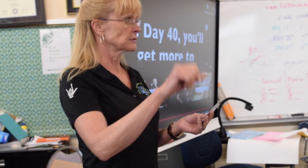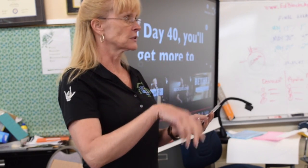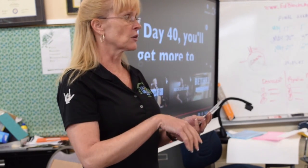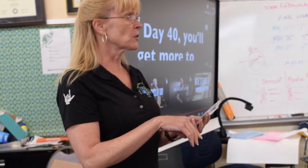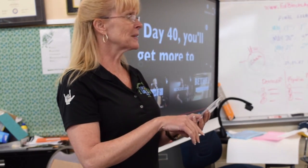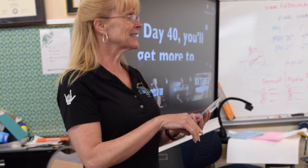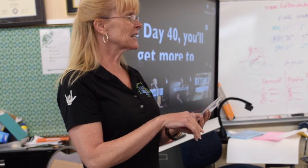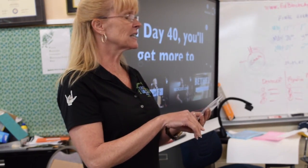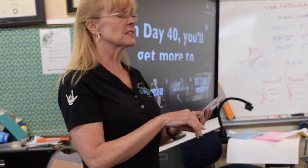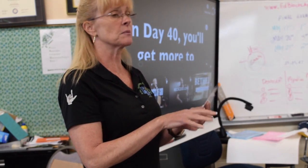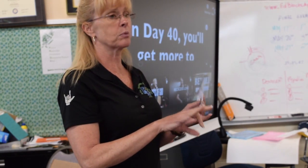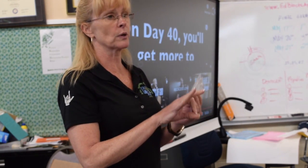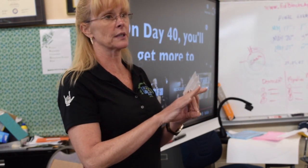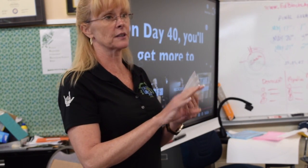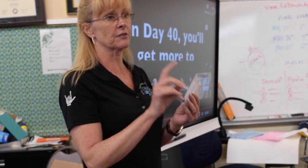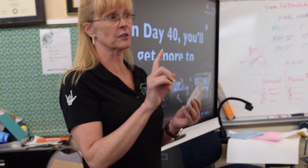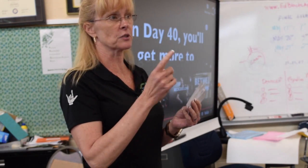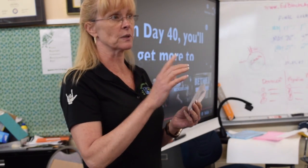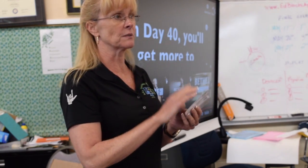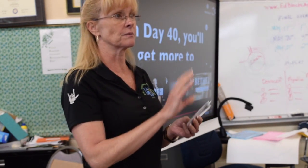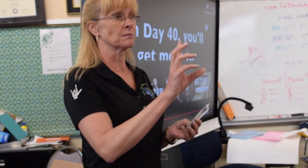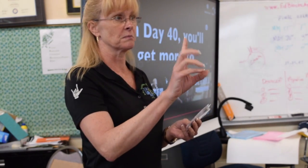I'm going to repeat that again. It's important to get the first one.